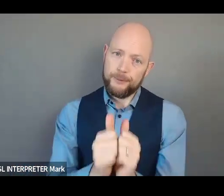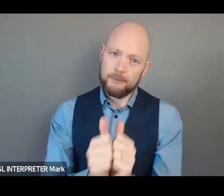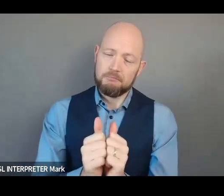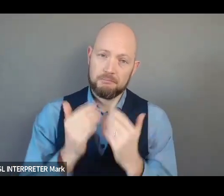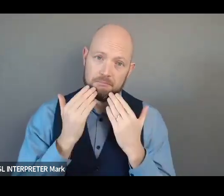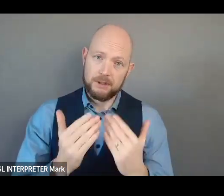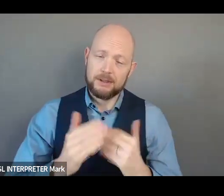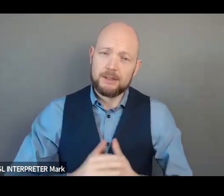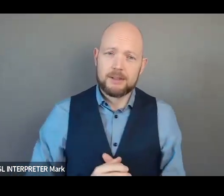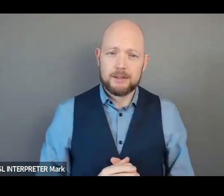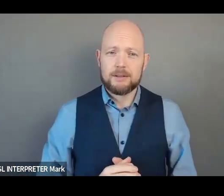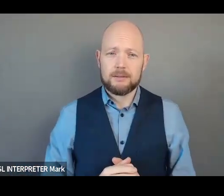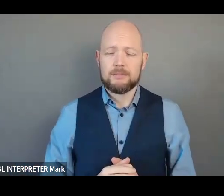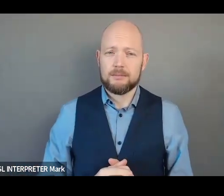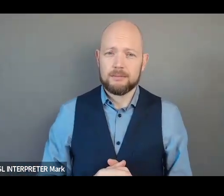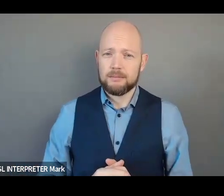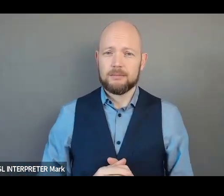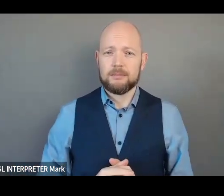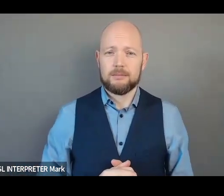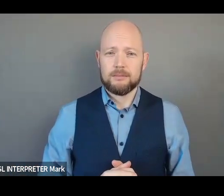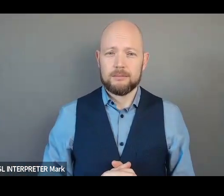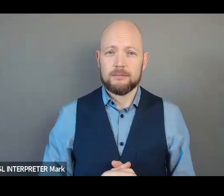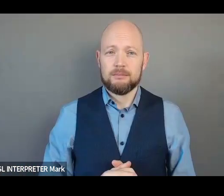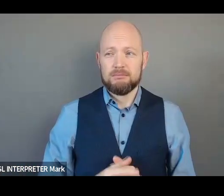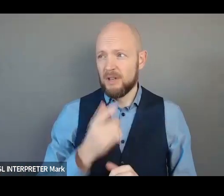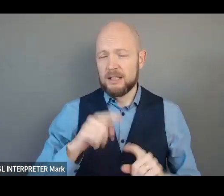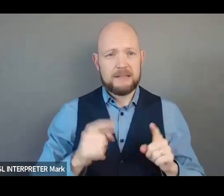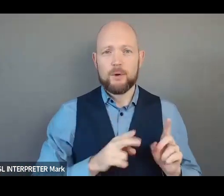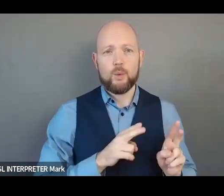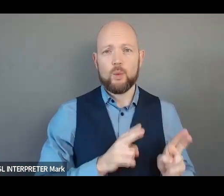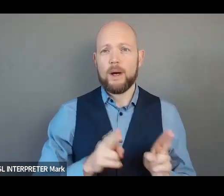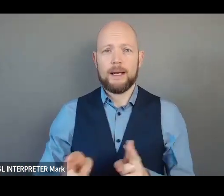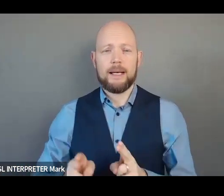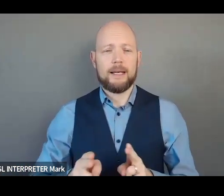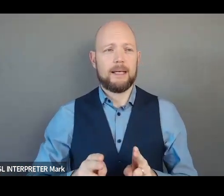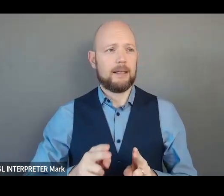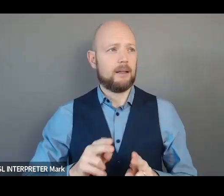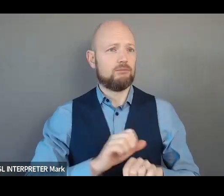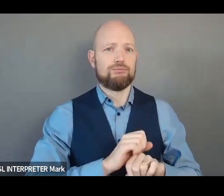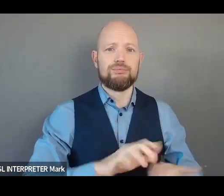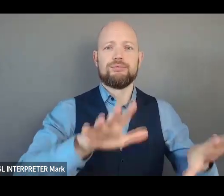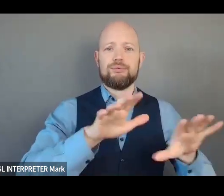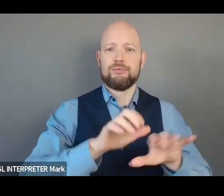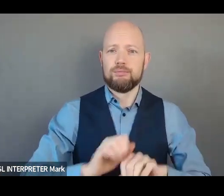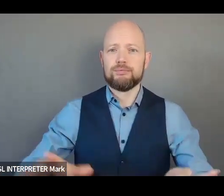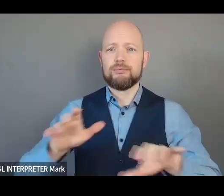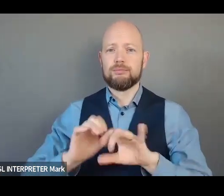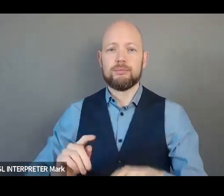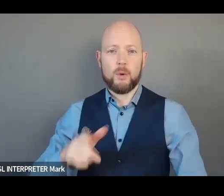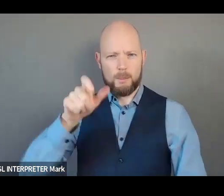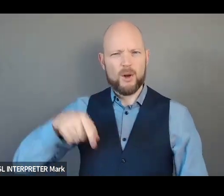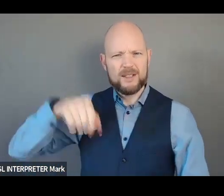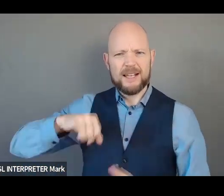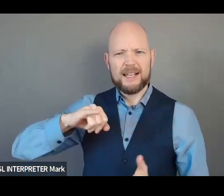appreciated, and a whole range of ways in which to kind of disseminate information. We've got Siddhartha in the room who's finishing another report that we've come from